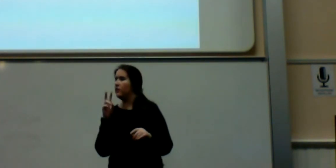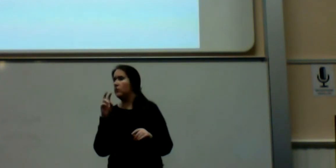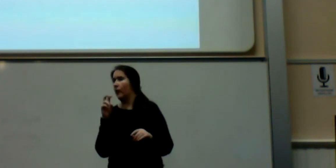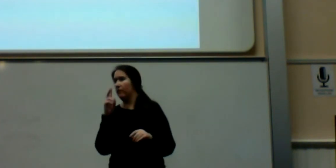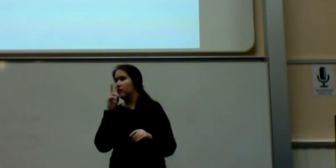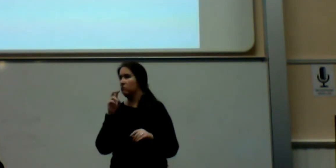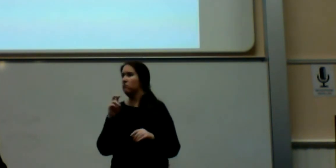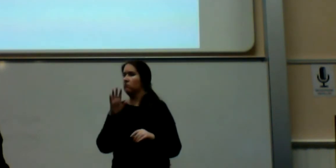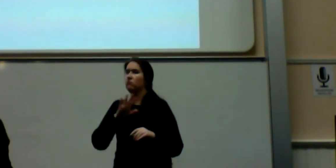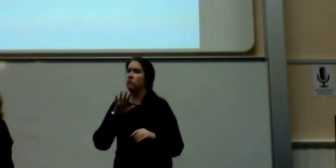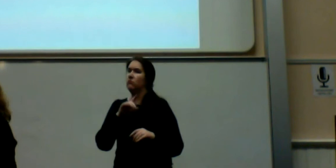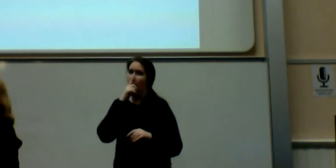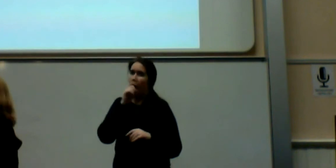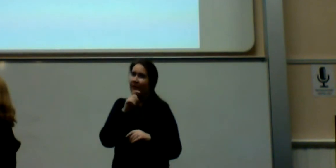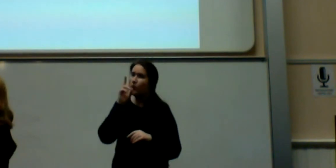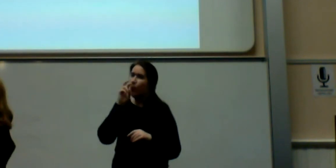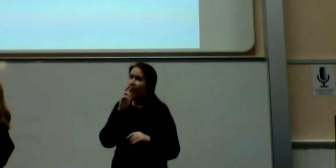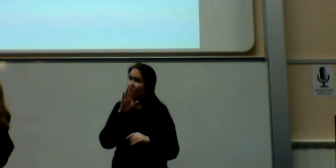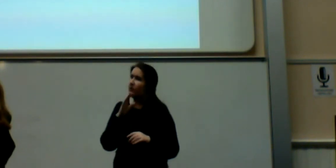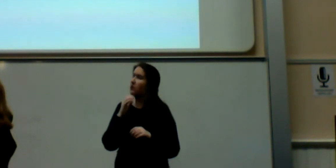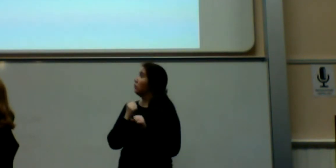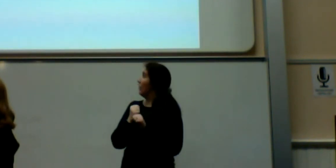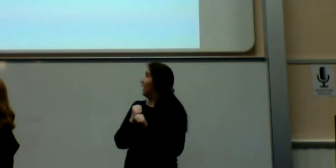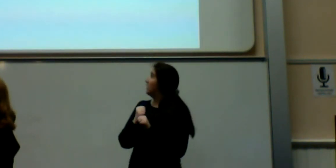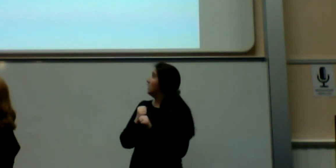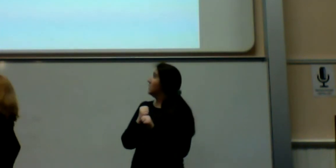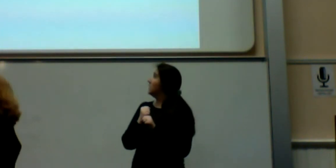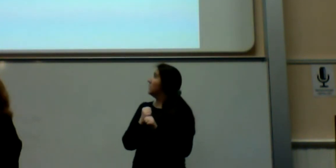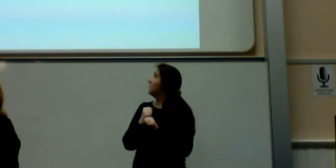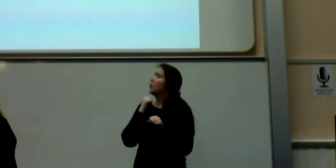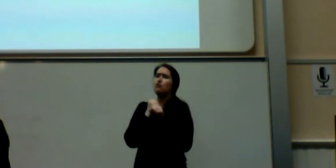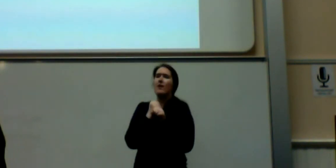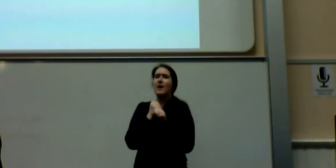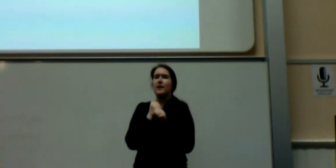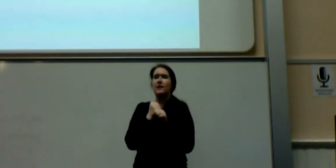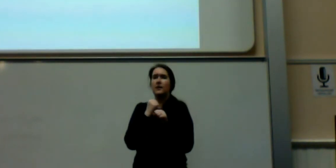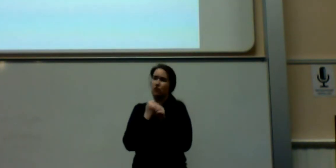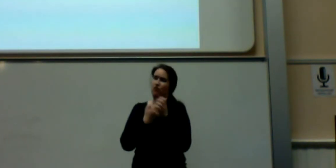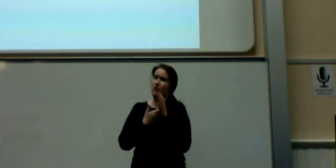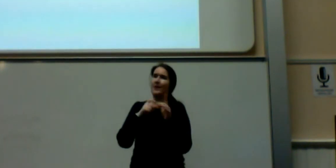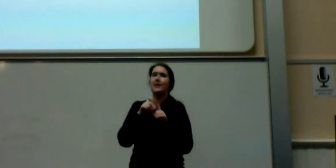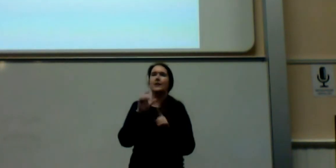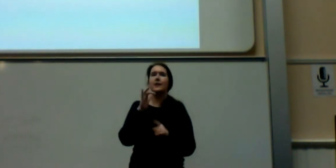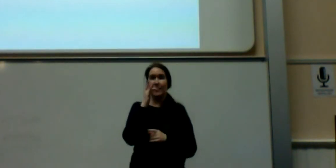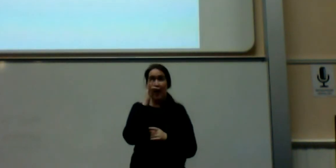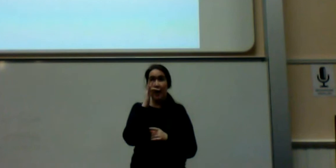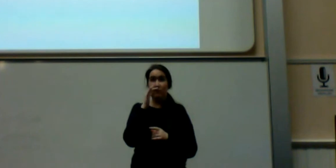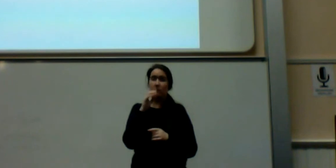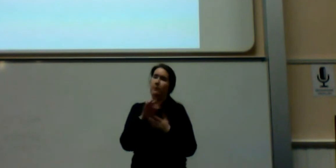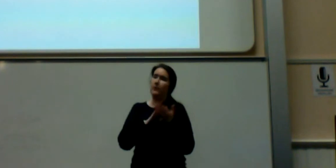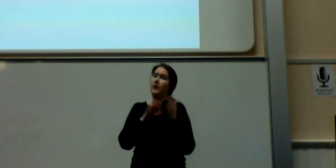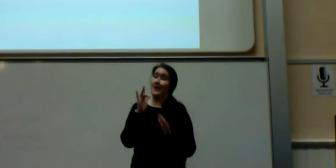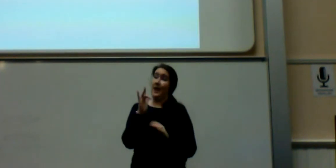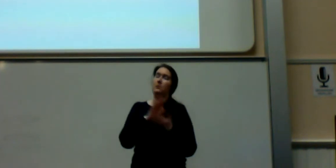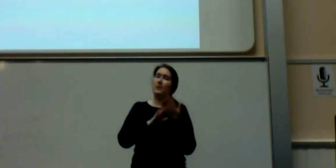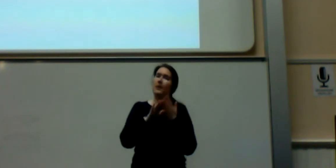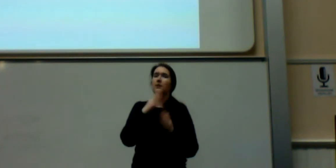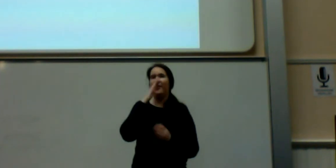12, yep, 11, 12, that age. Grade 10 is about 15 to senior, final